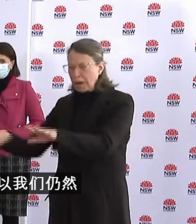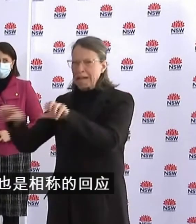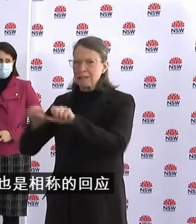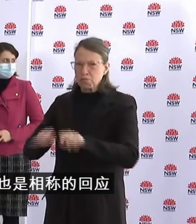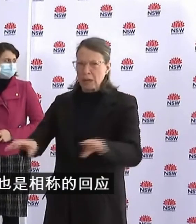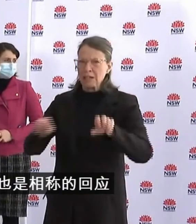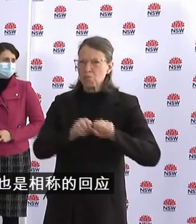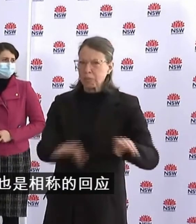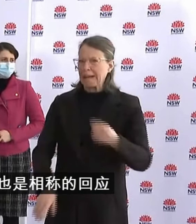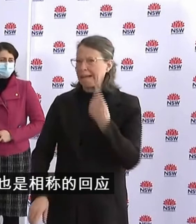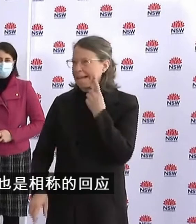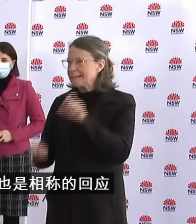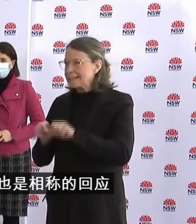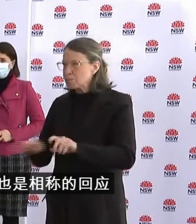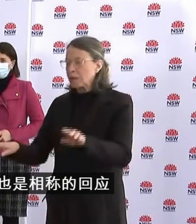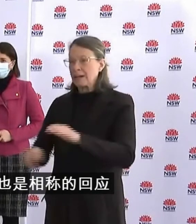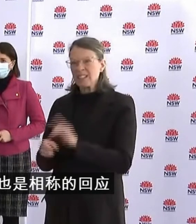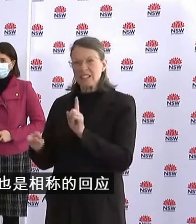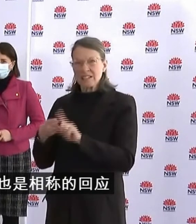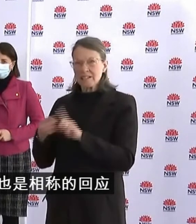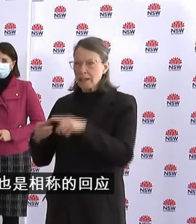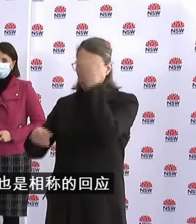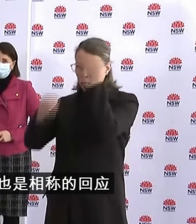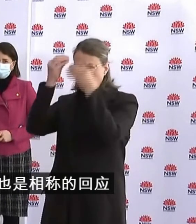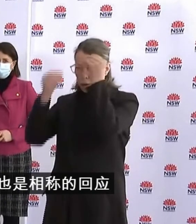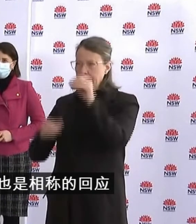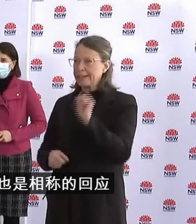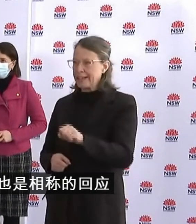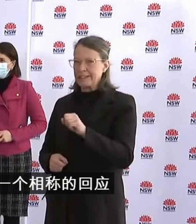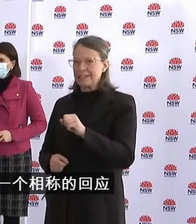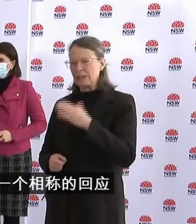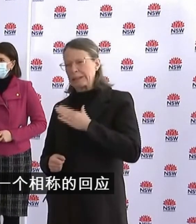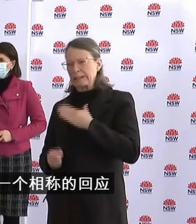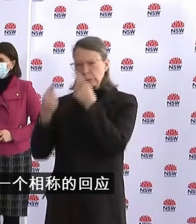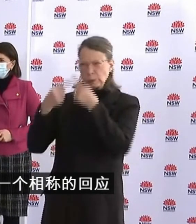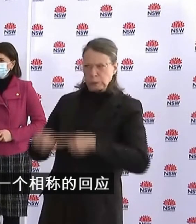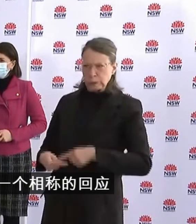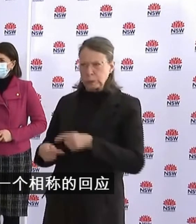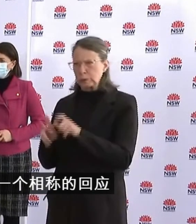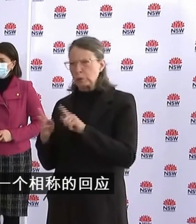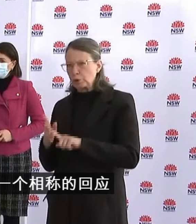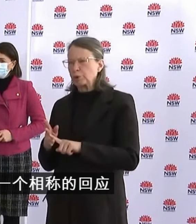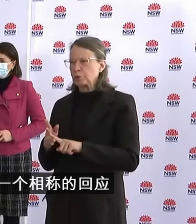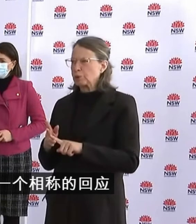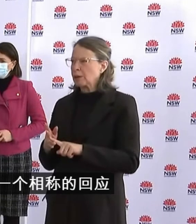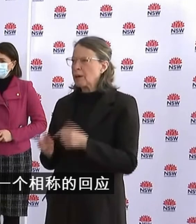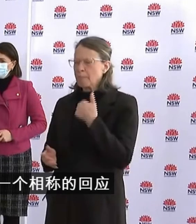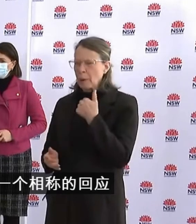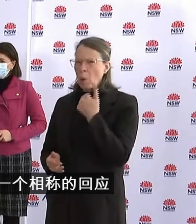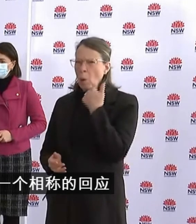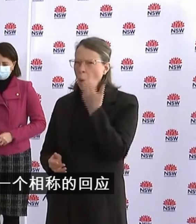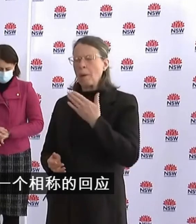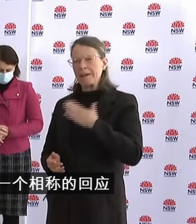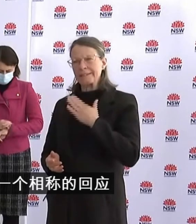we're still learning, and we are doing what we can, but it's also proportionate responses. Sorry, Ashley. It's always got to be a